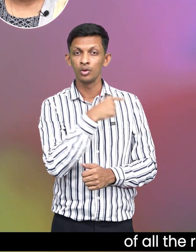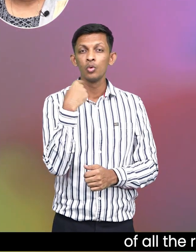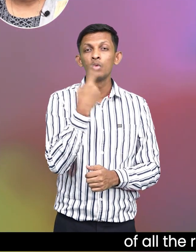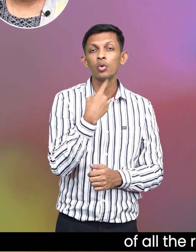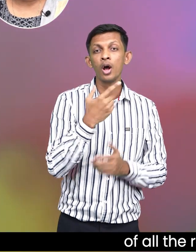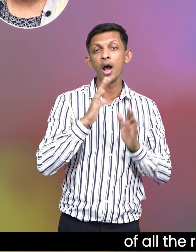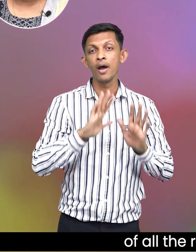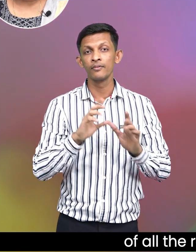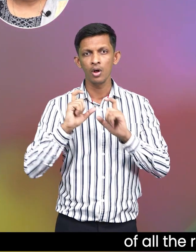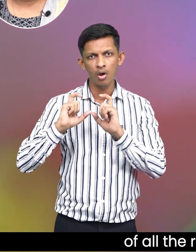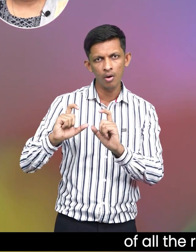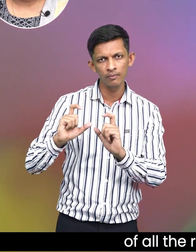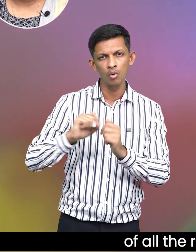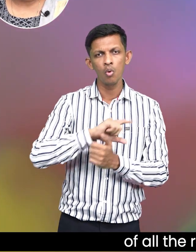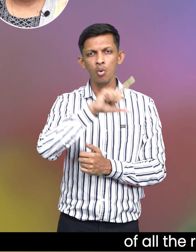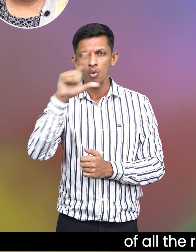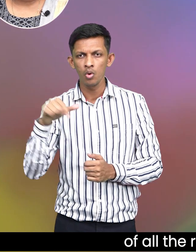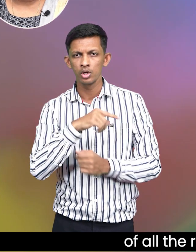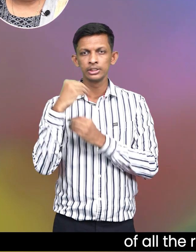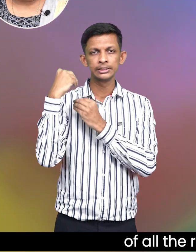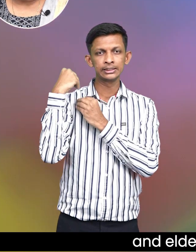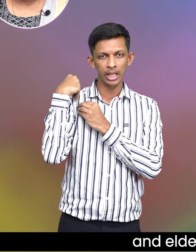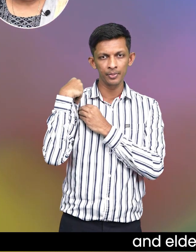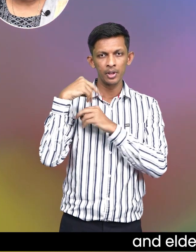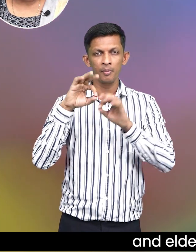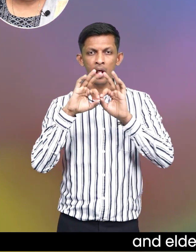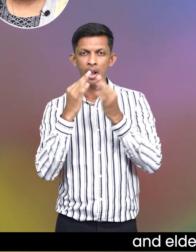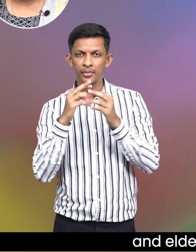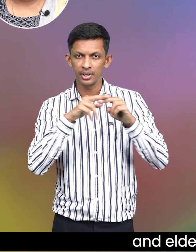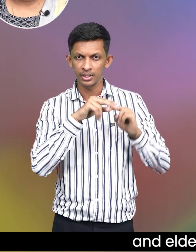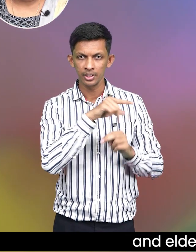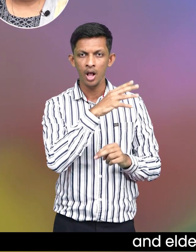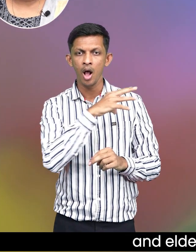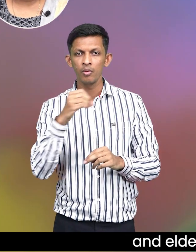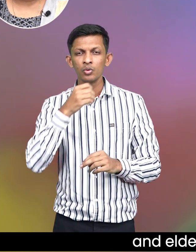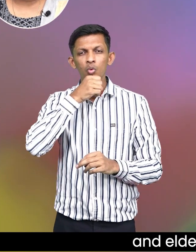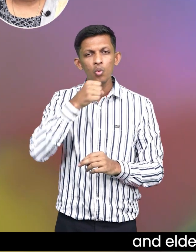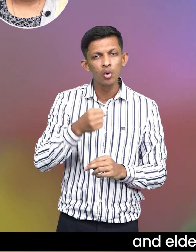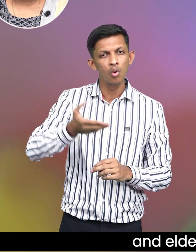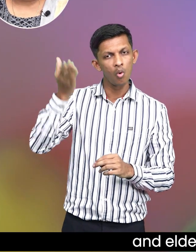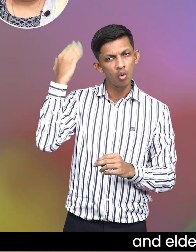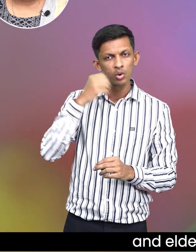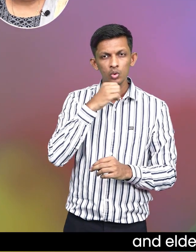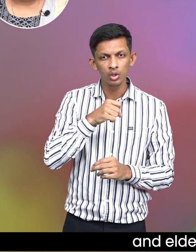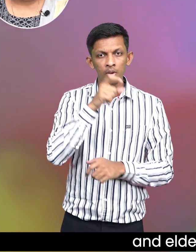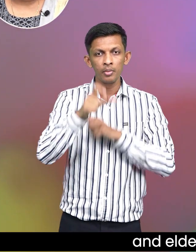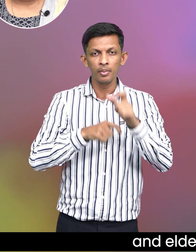all the responsibilities of the family and elderly people who need care.